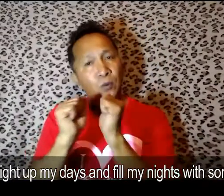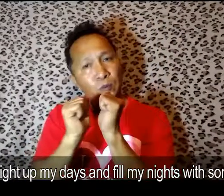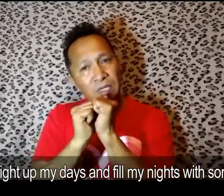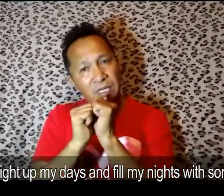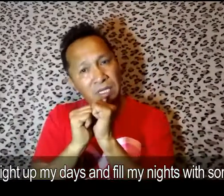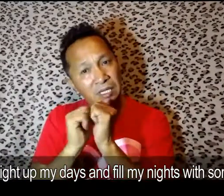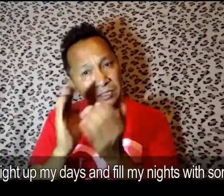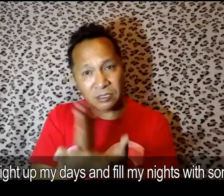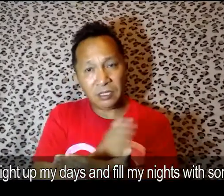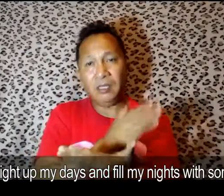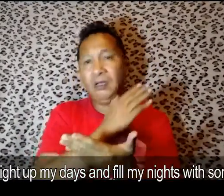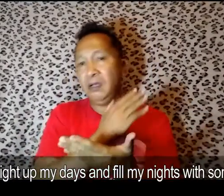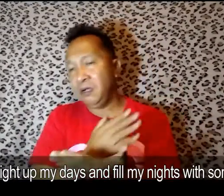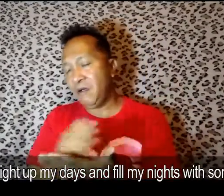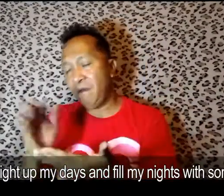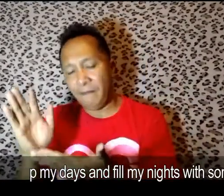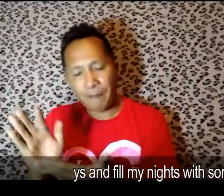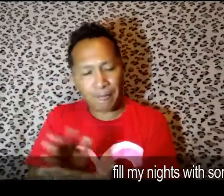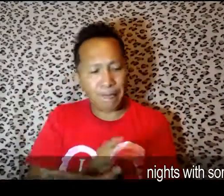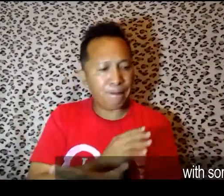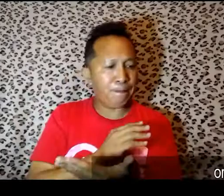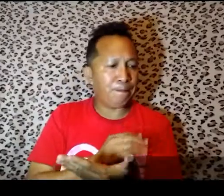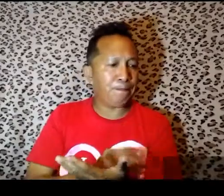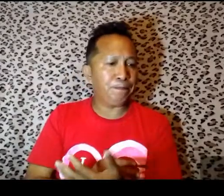With song